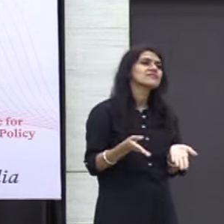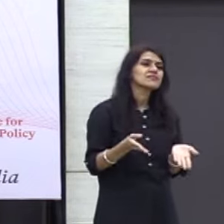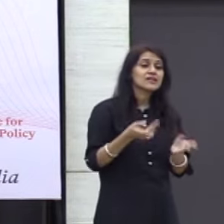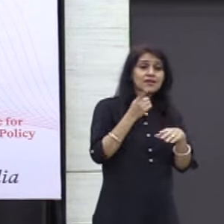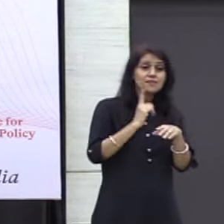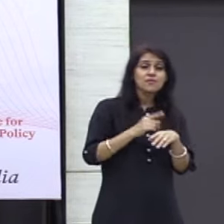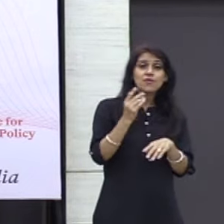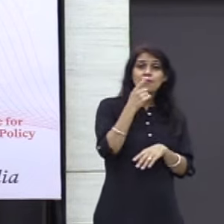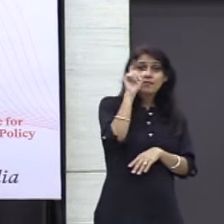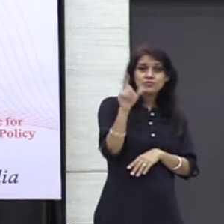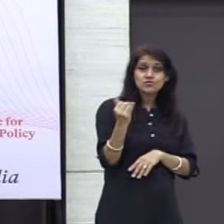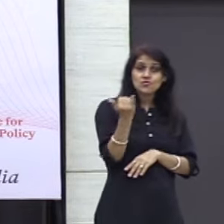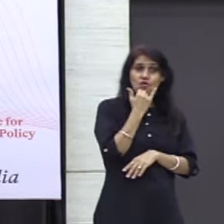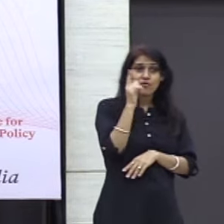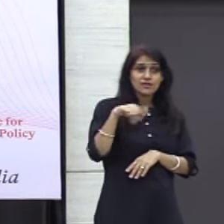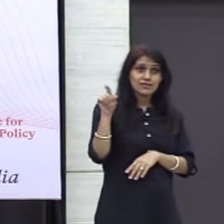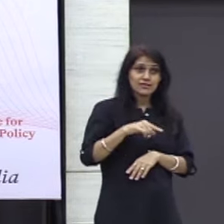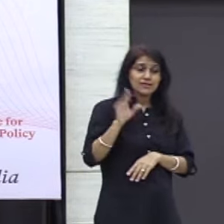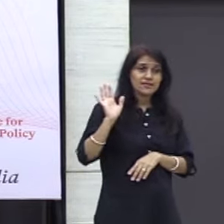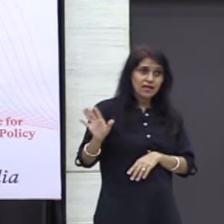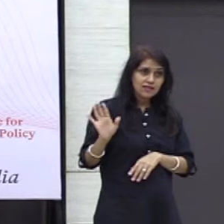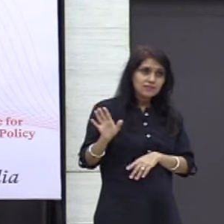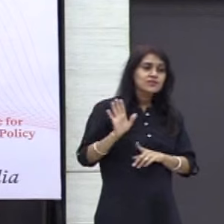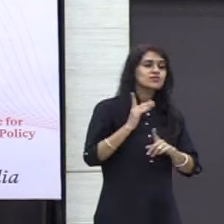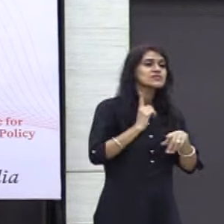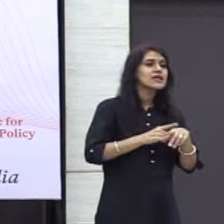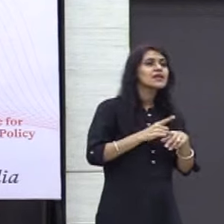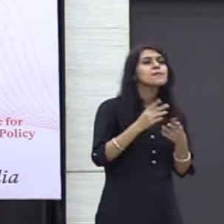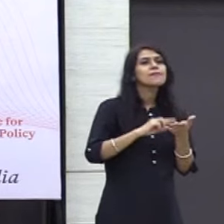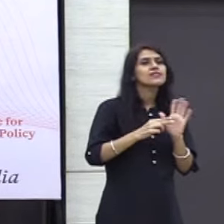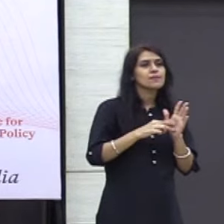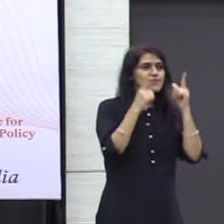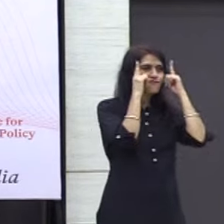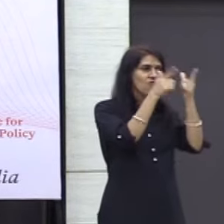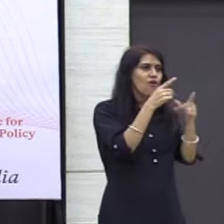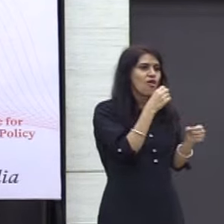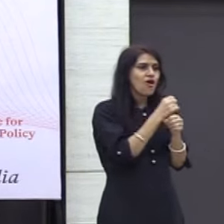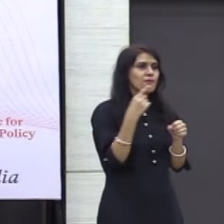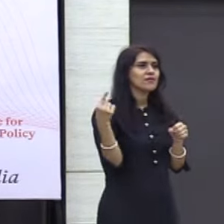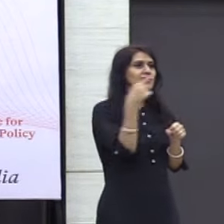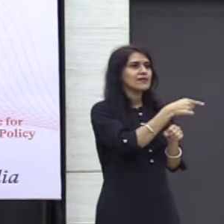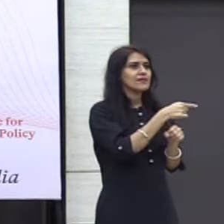the predicate offense is proceeds of crime, that is cheating. The